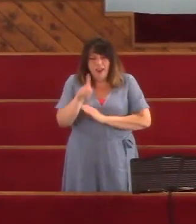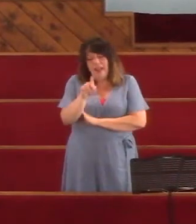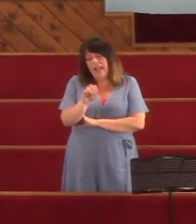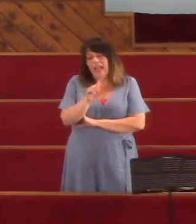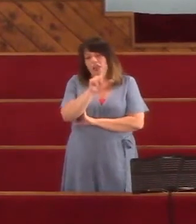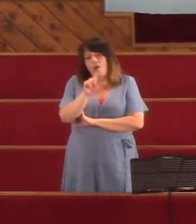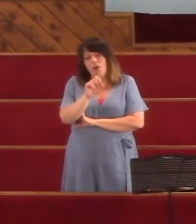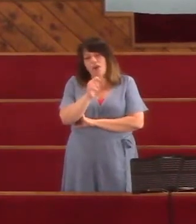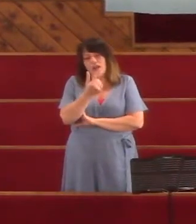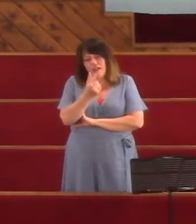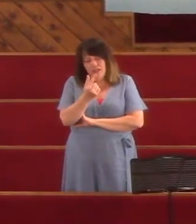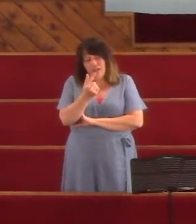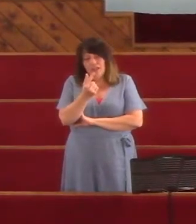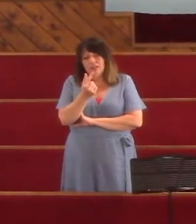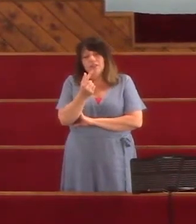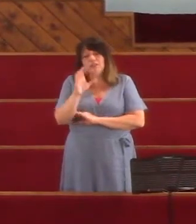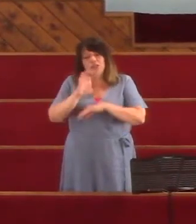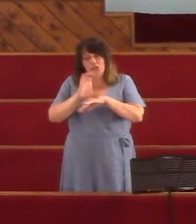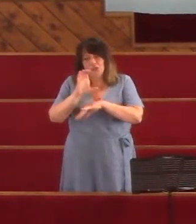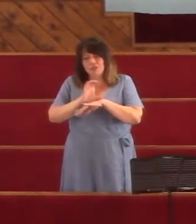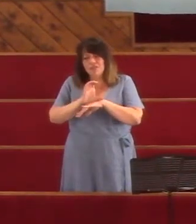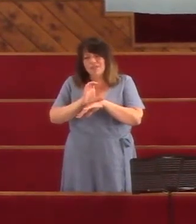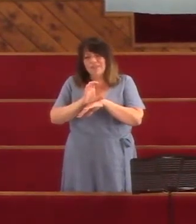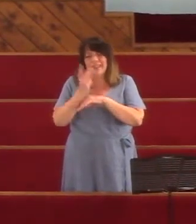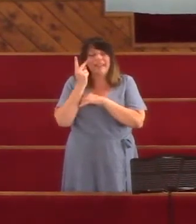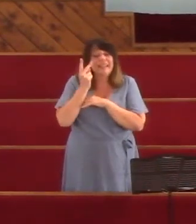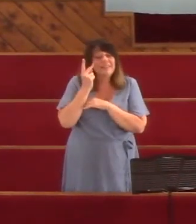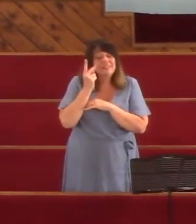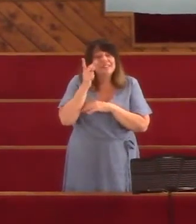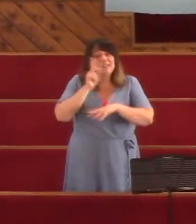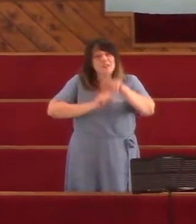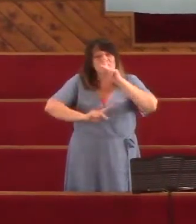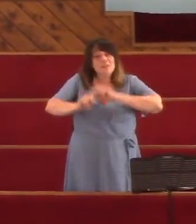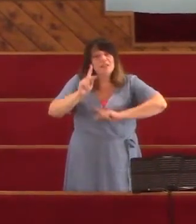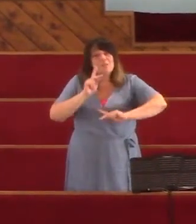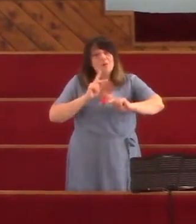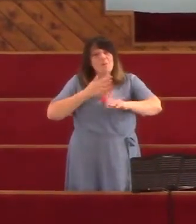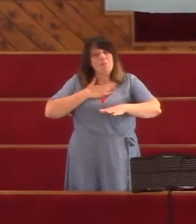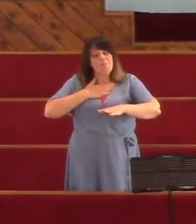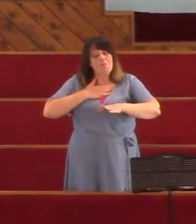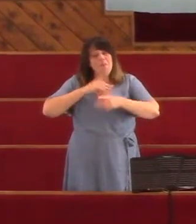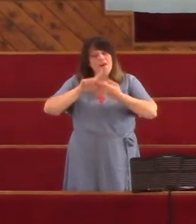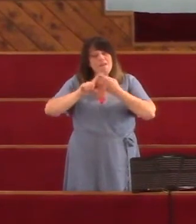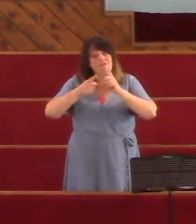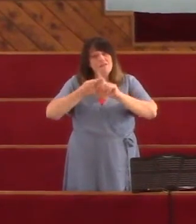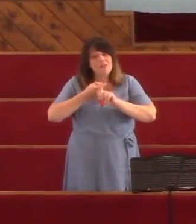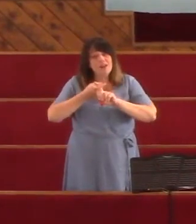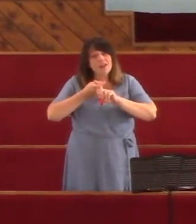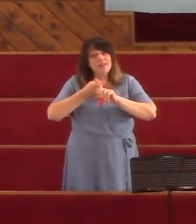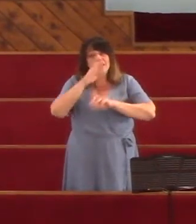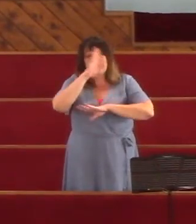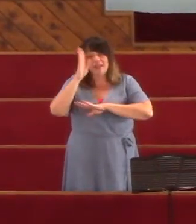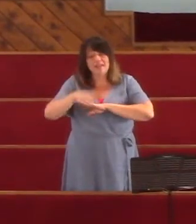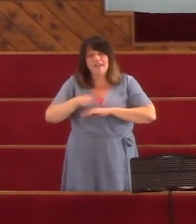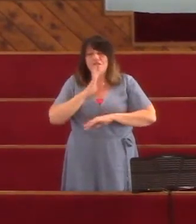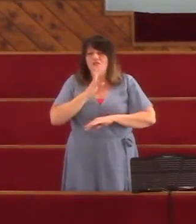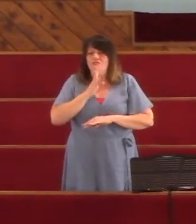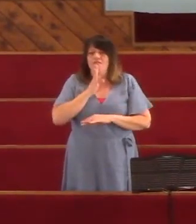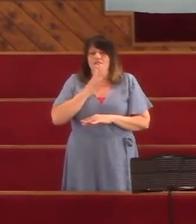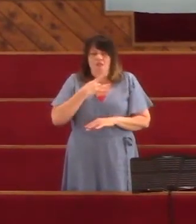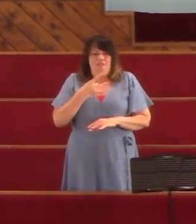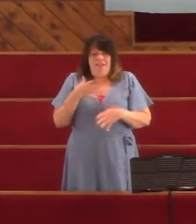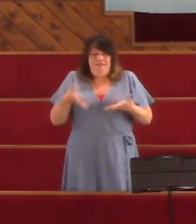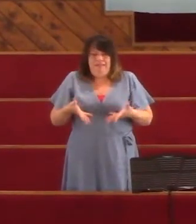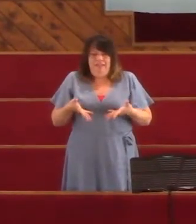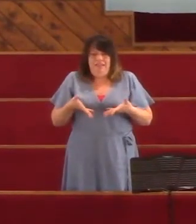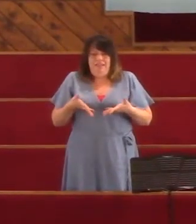things that are happening, of how the people, I've seen of my friend to speak like this. I've never seen things like this.